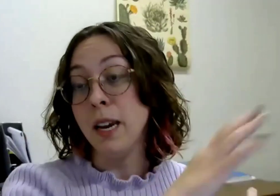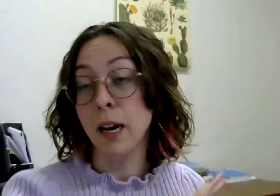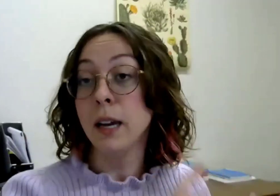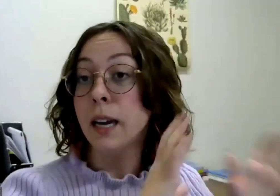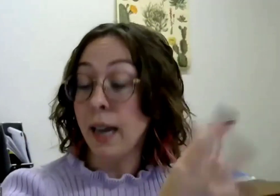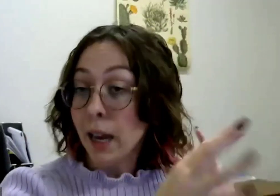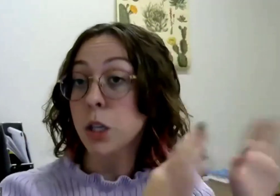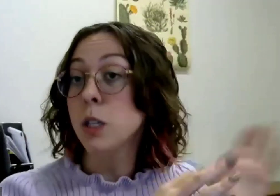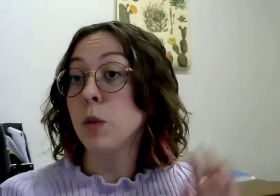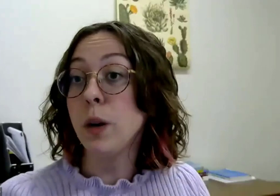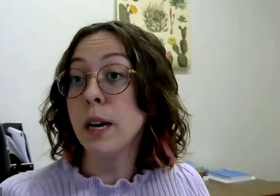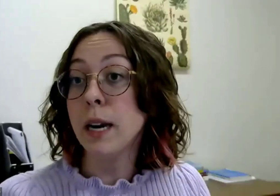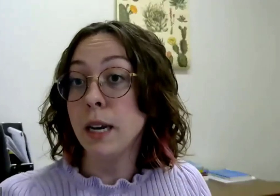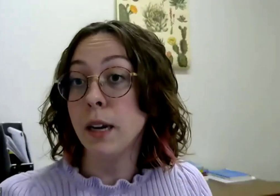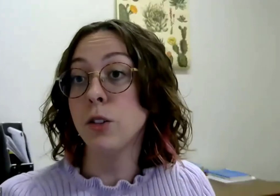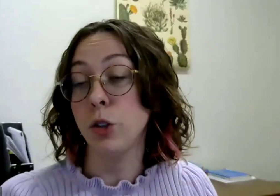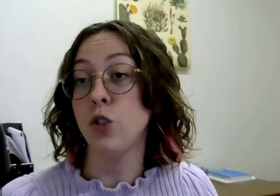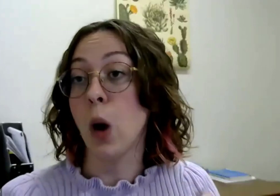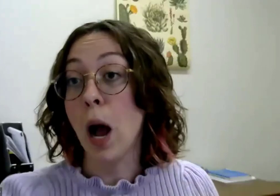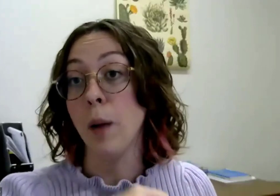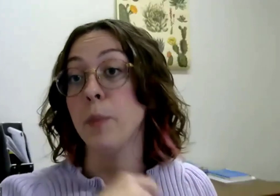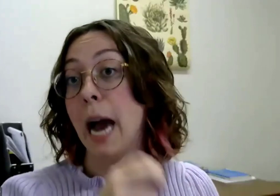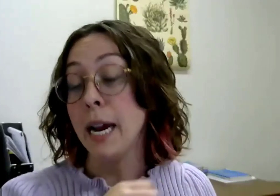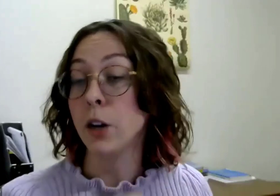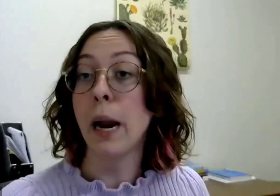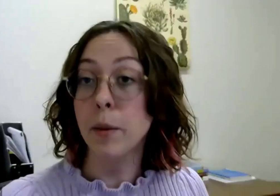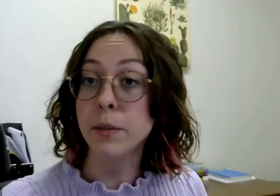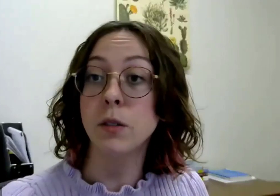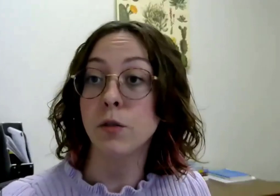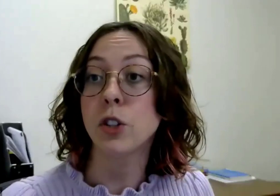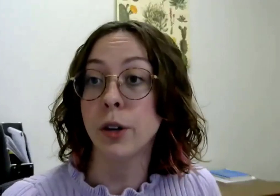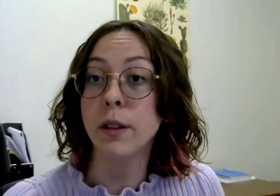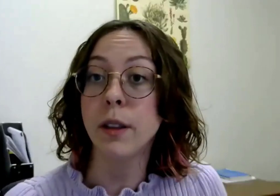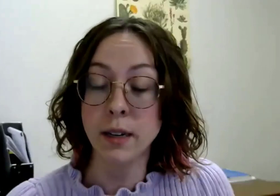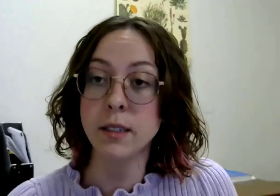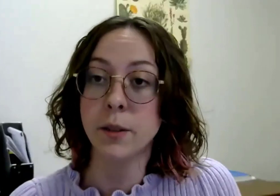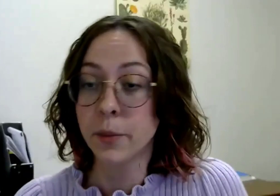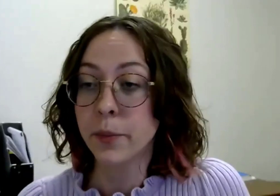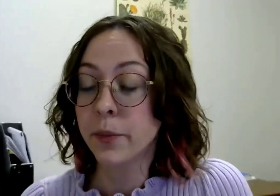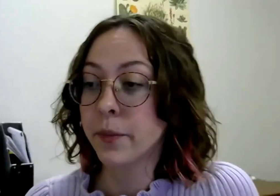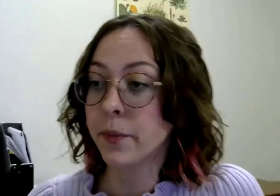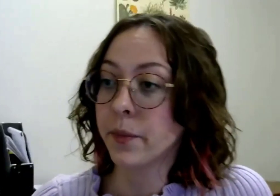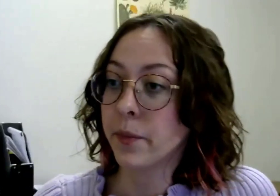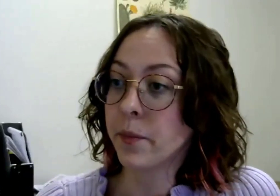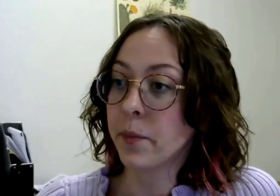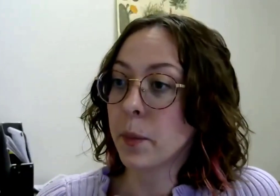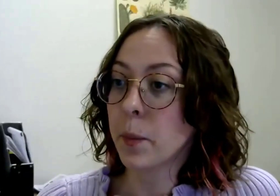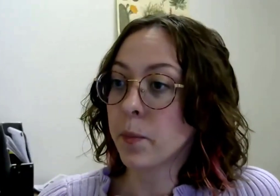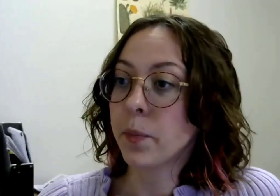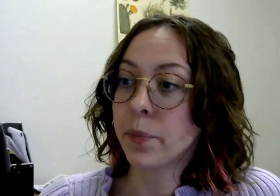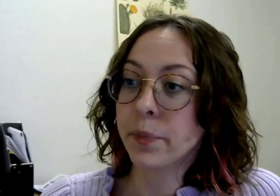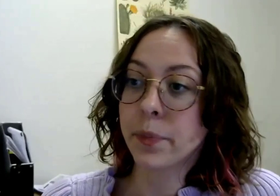demonstrate the connections between ideas or to draw up diagrams for certain things.